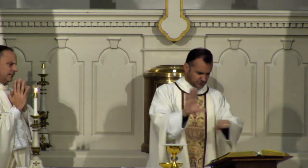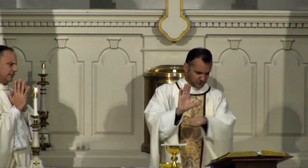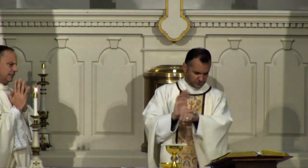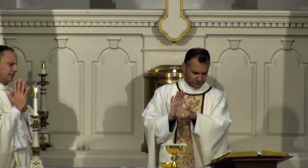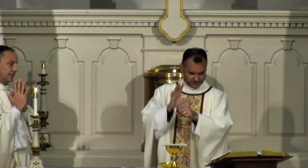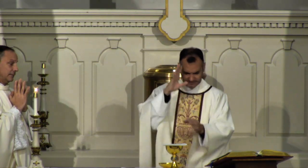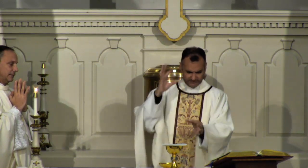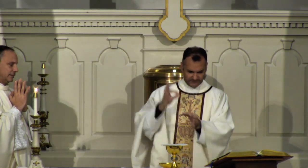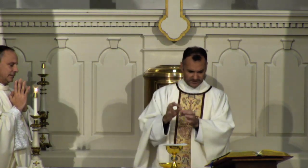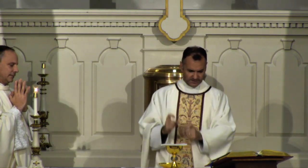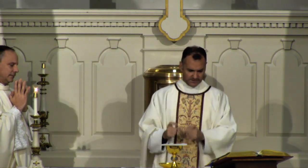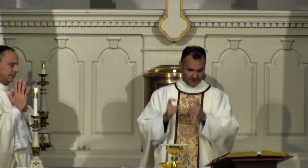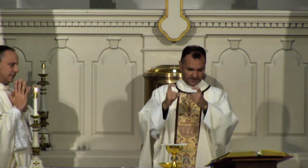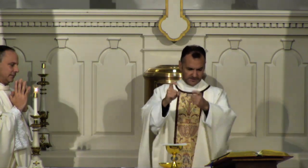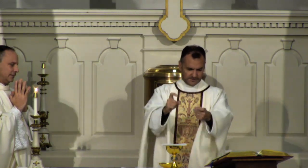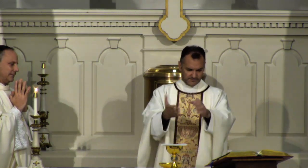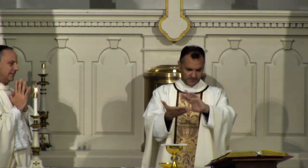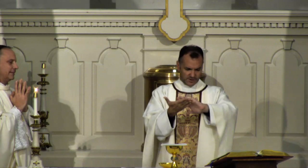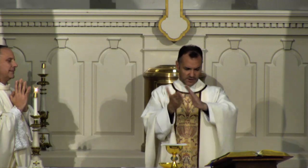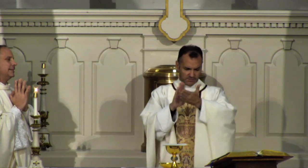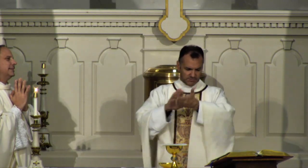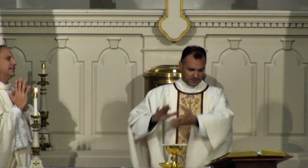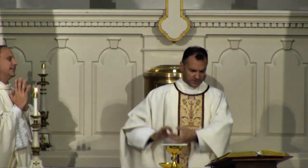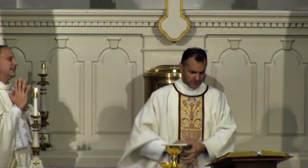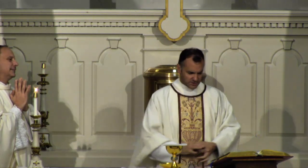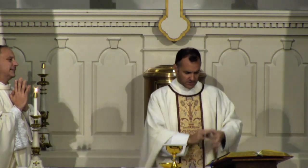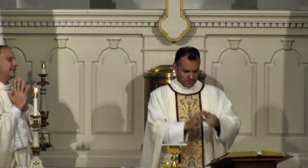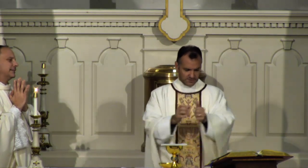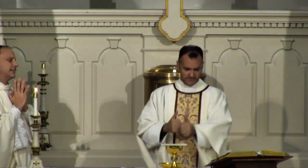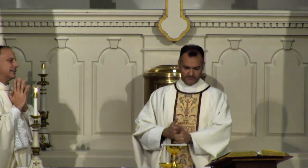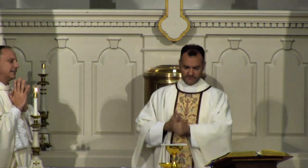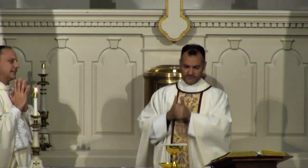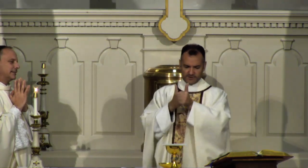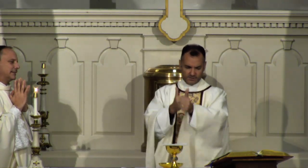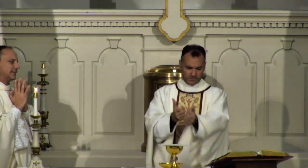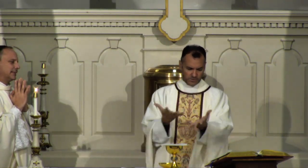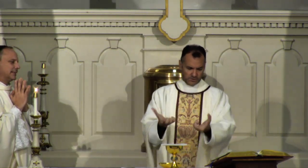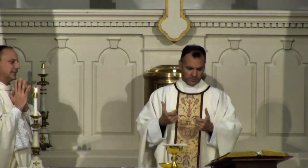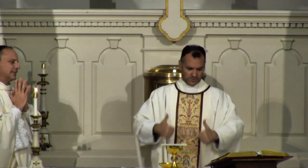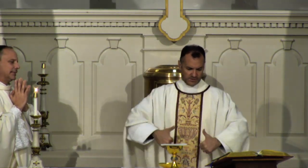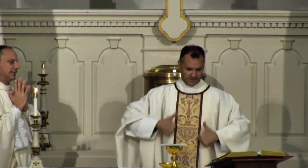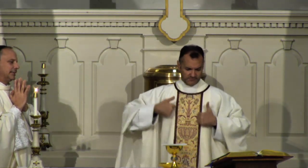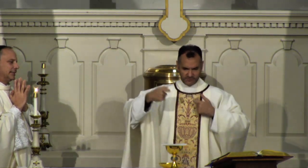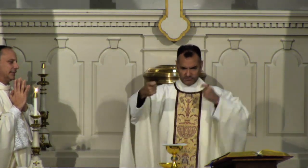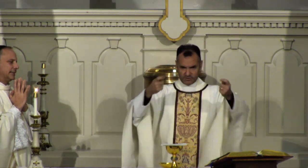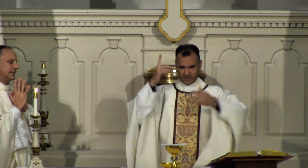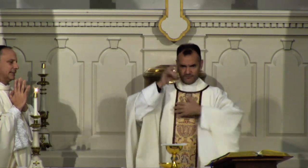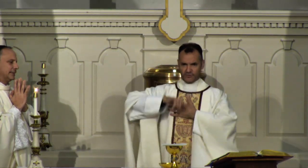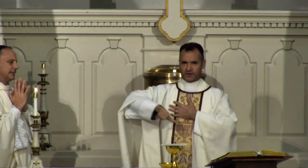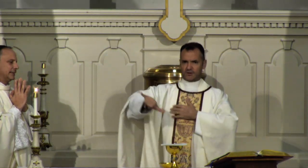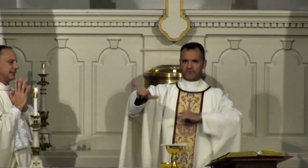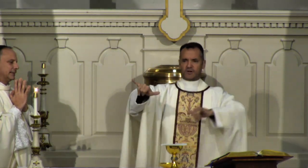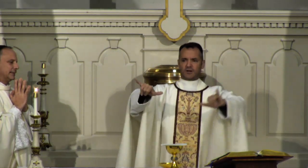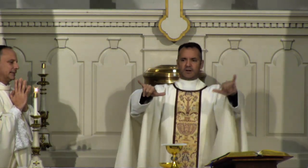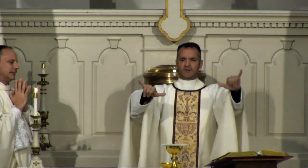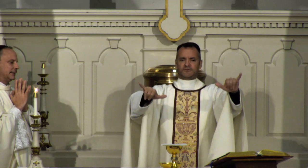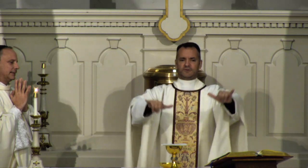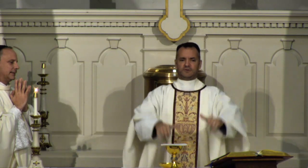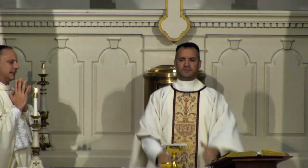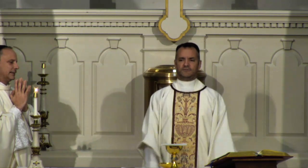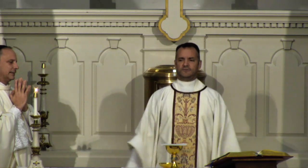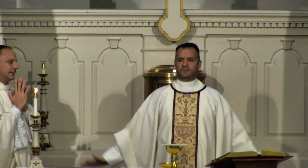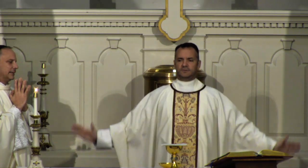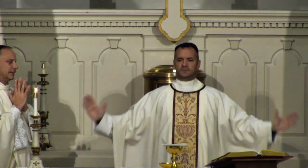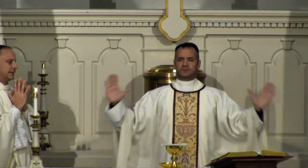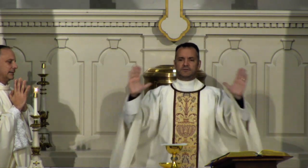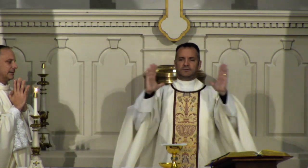look not on our sins, but on the faith of your church, and graciously grant her peace and unity in accordance with your will, who live